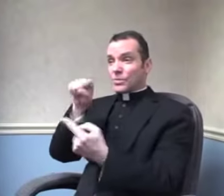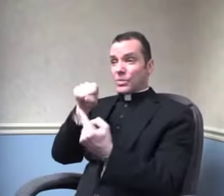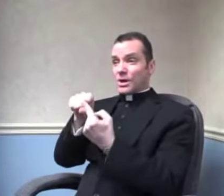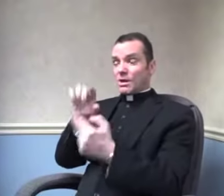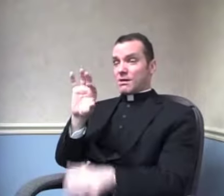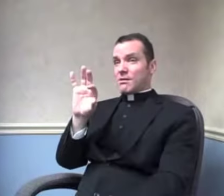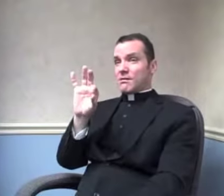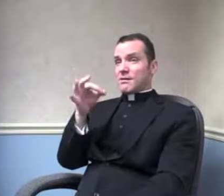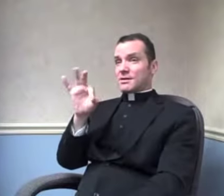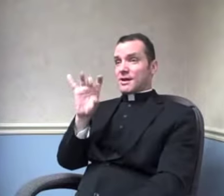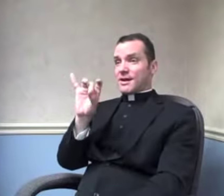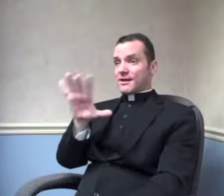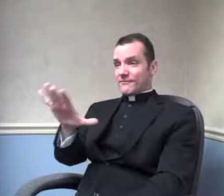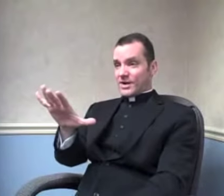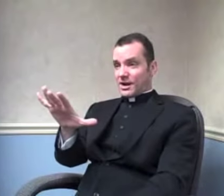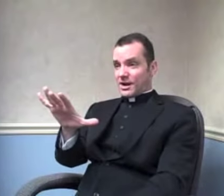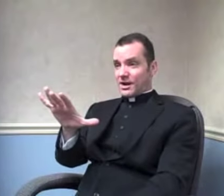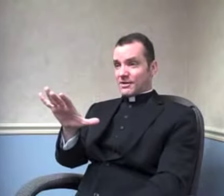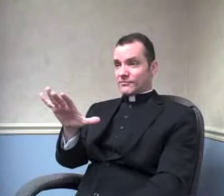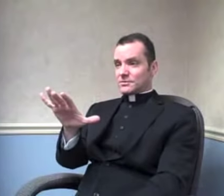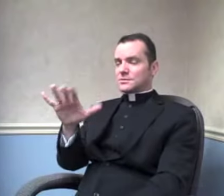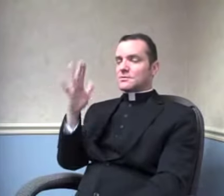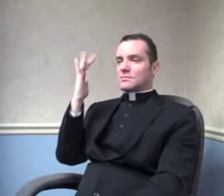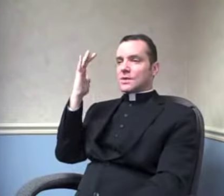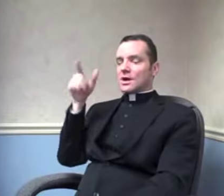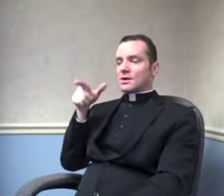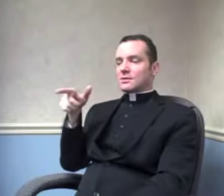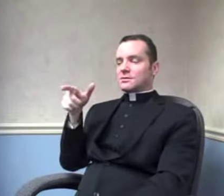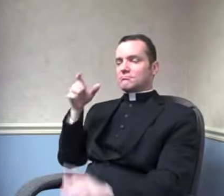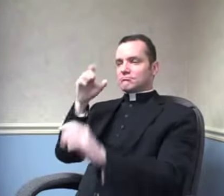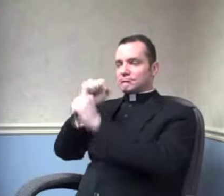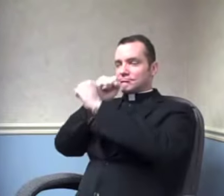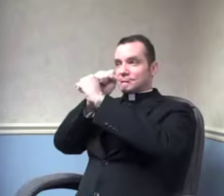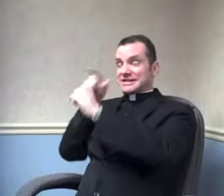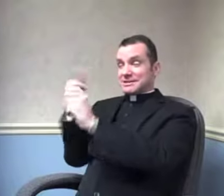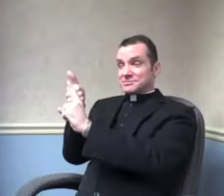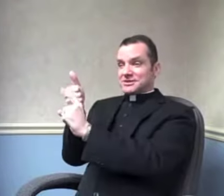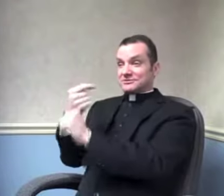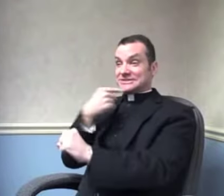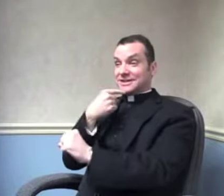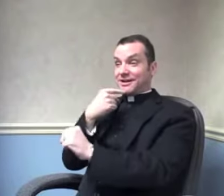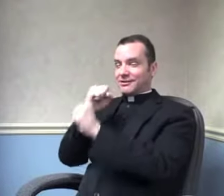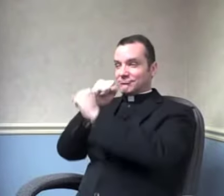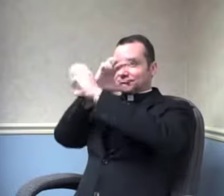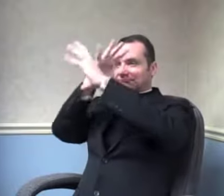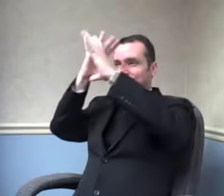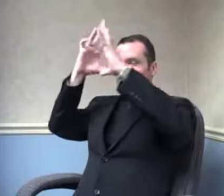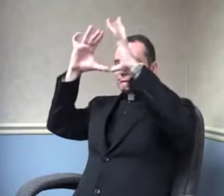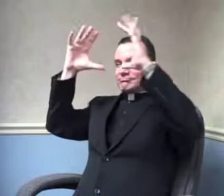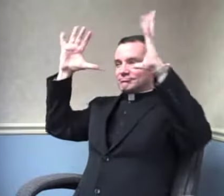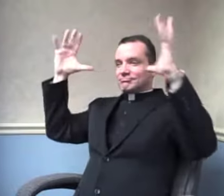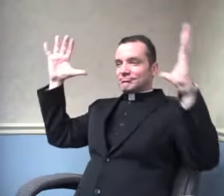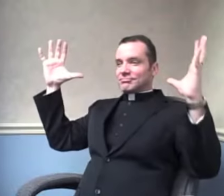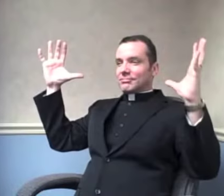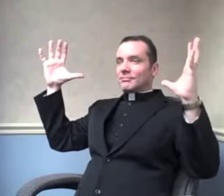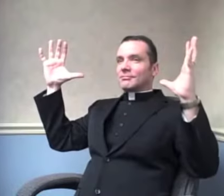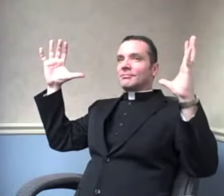he set up World Youth Day in 1985 because he himself said that he